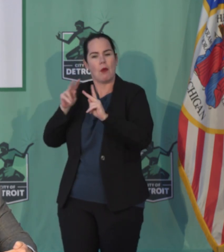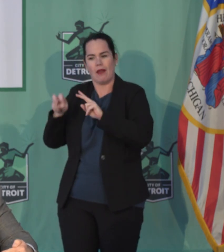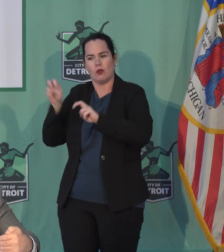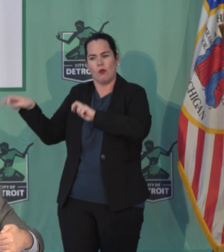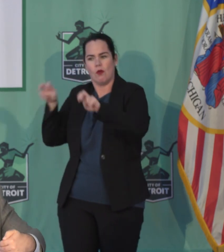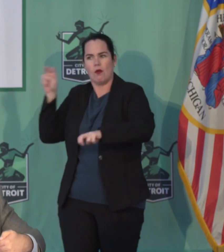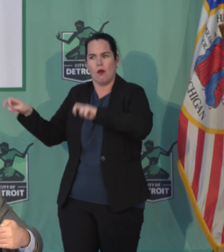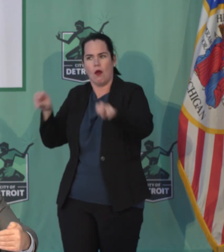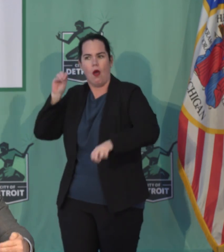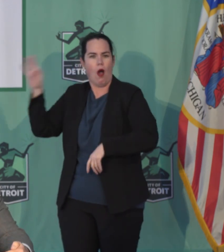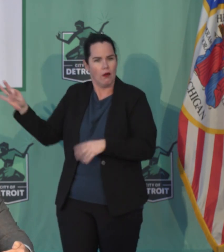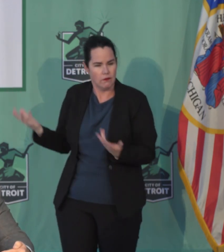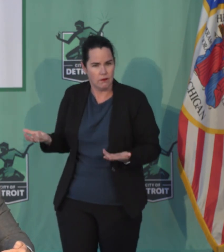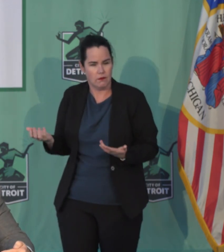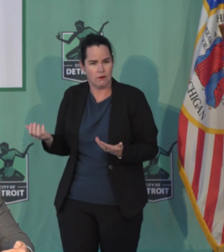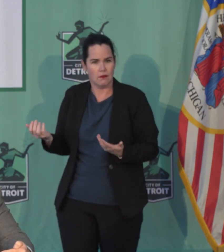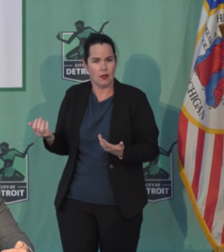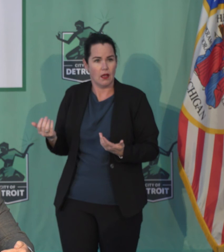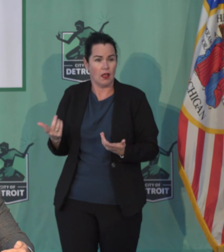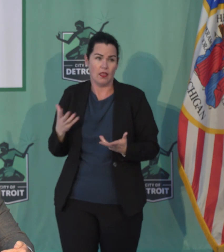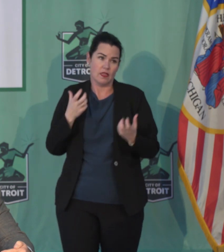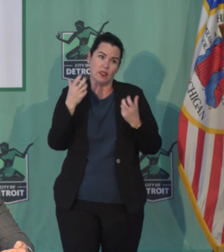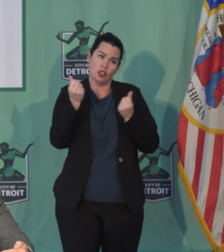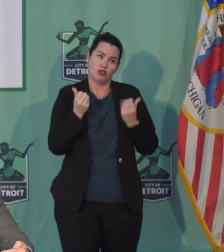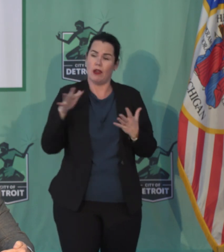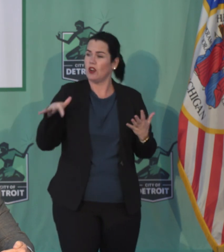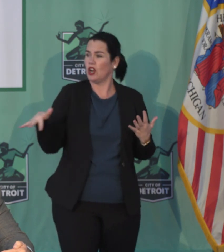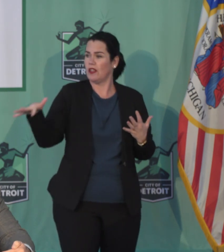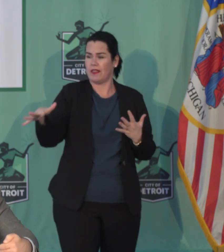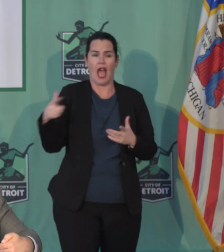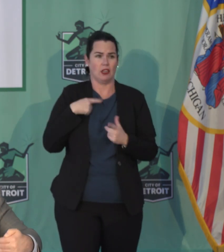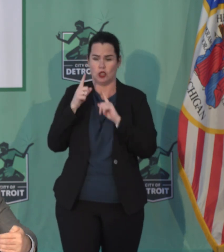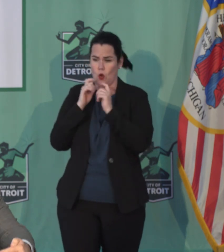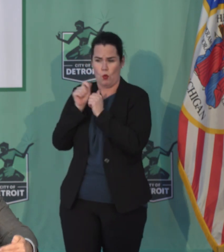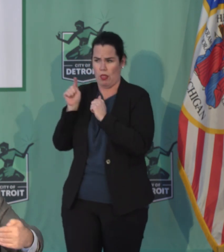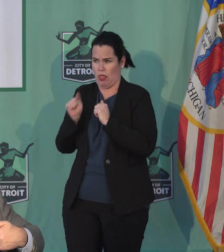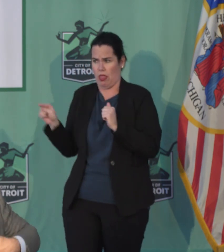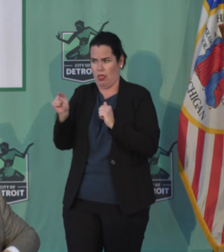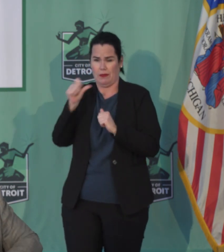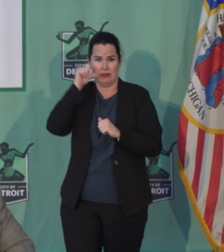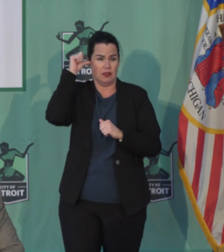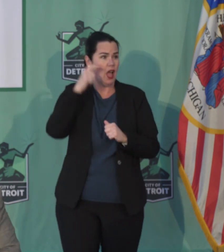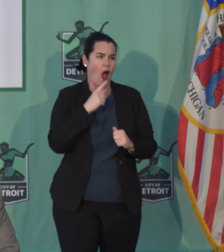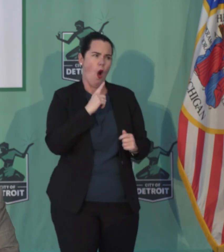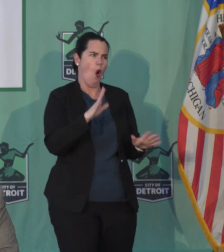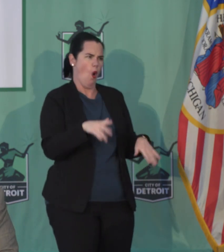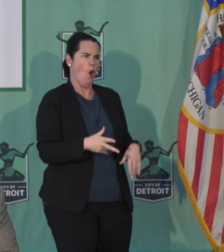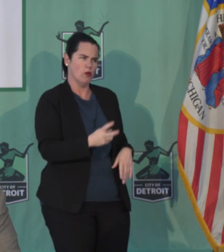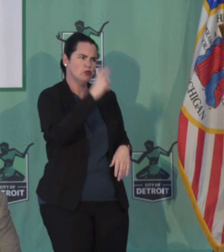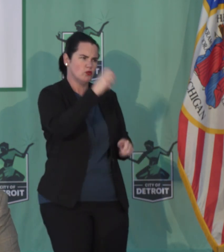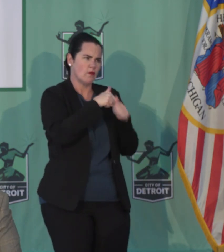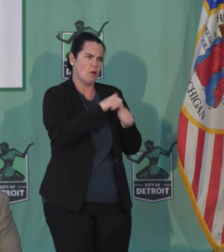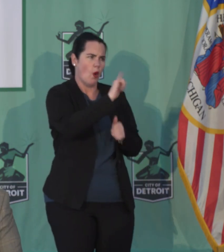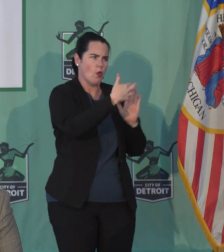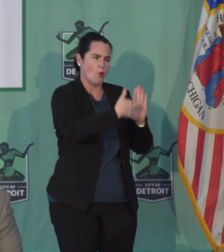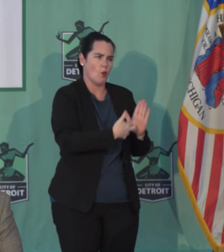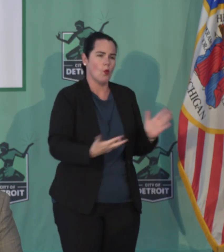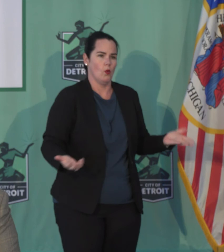of every trip. The drivers tell me that I've talked to a bunch of drivers yesterday. They tell me that's being enforced. So